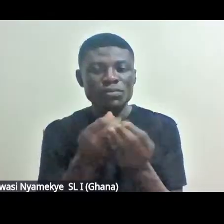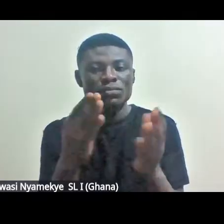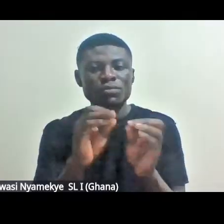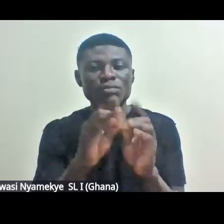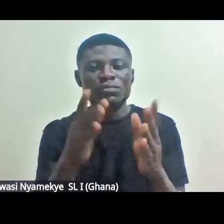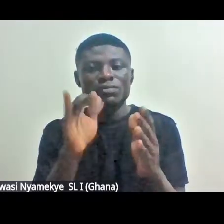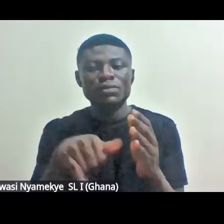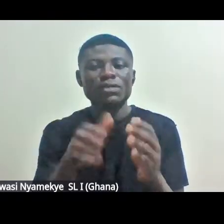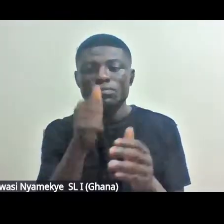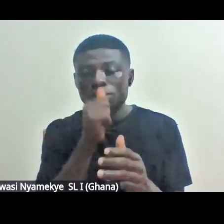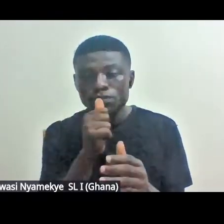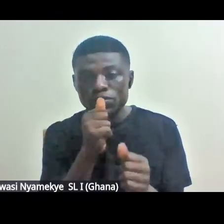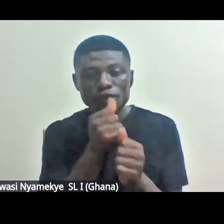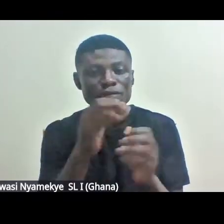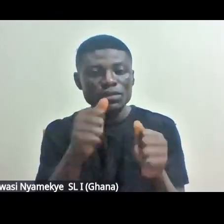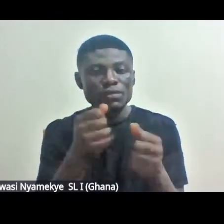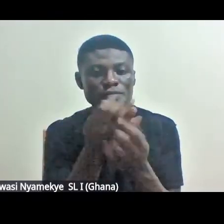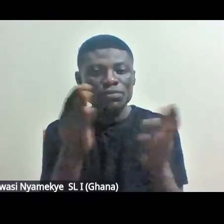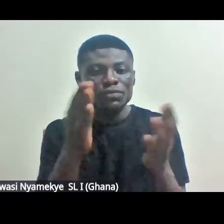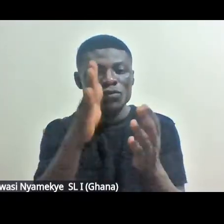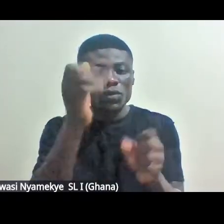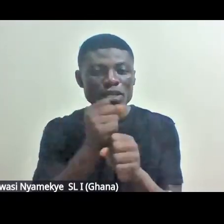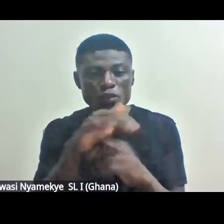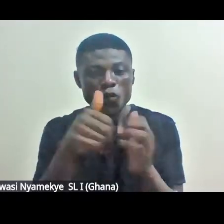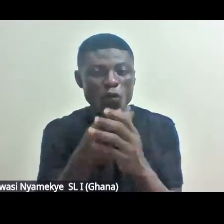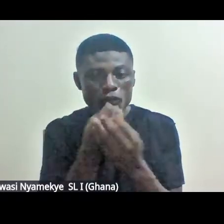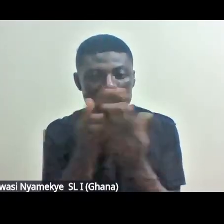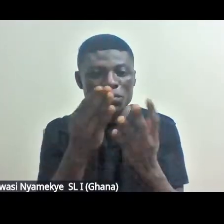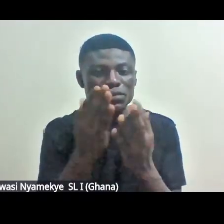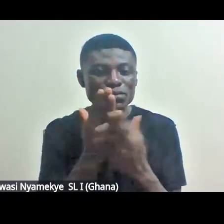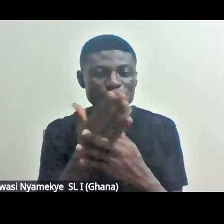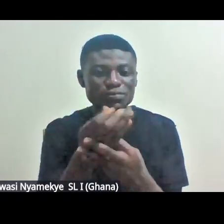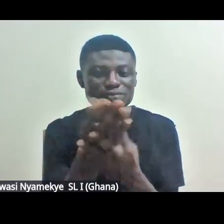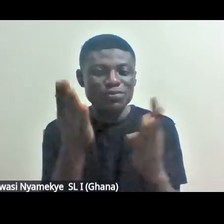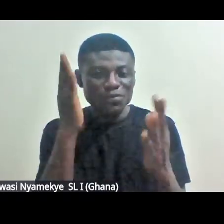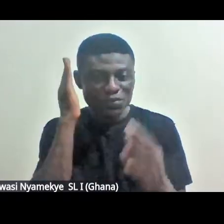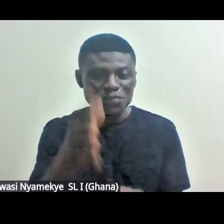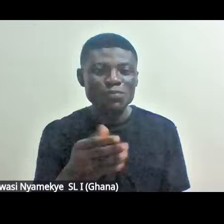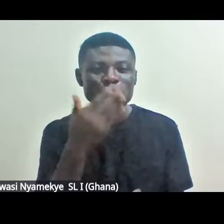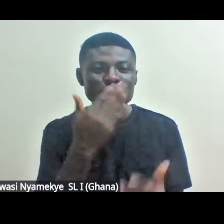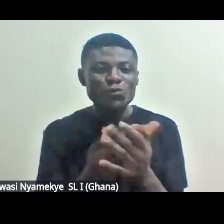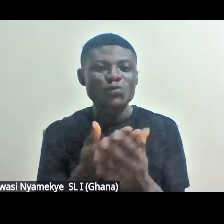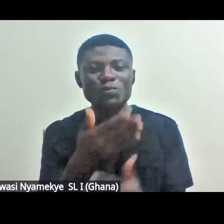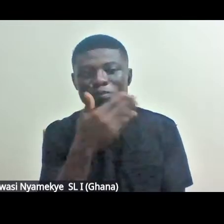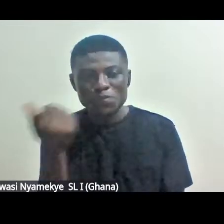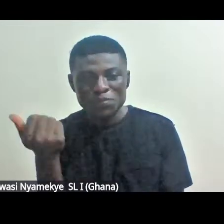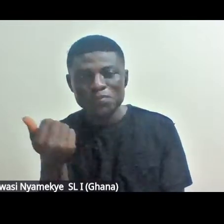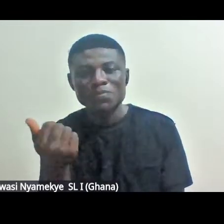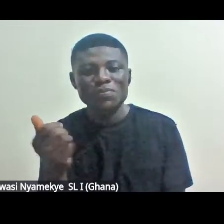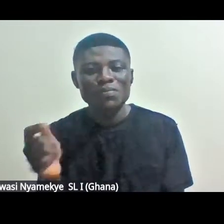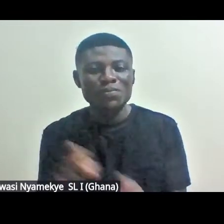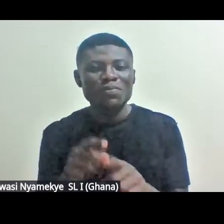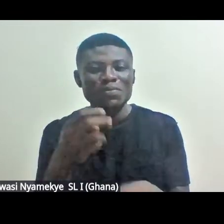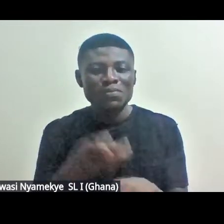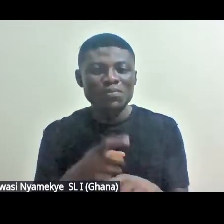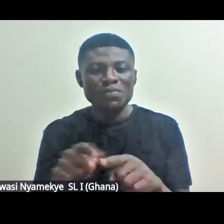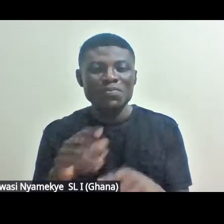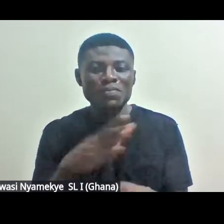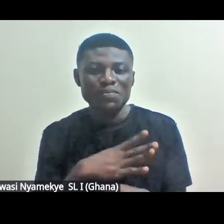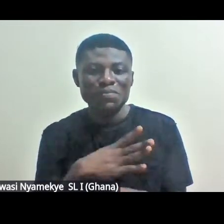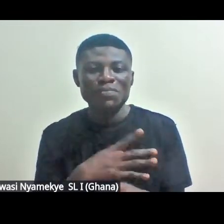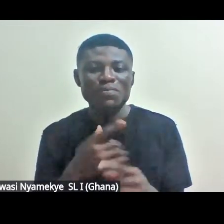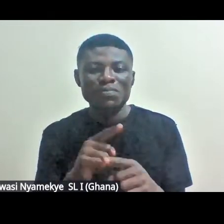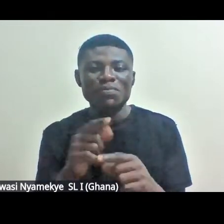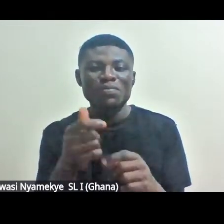confidential, so you'll get access to this. And good luck. It's hard, but it's fun. And when you find